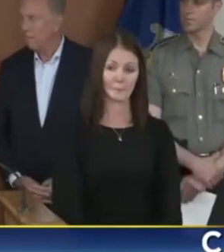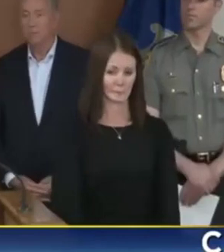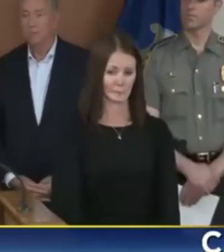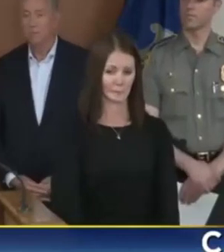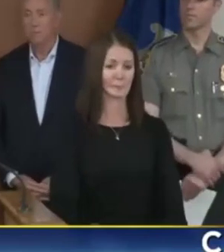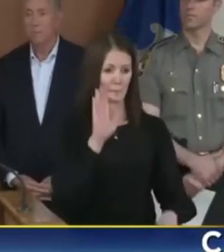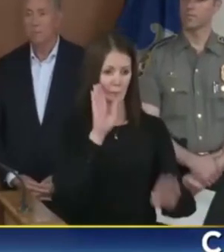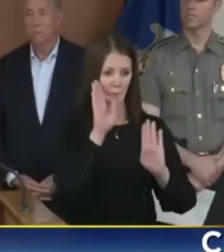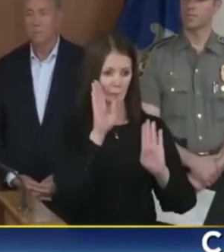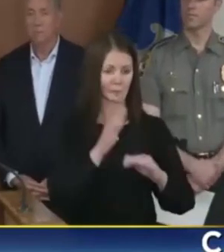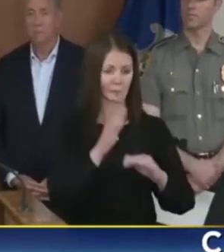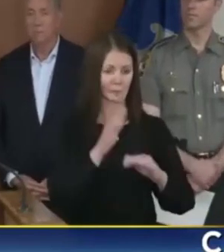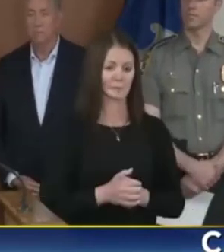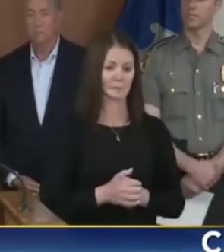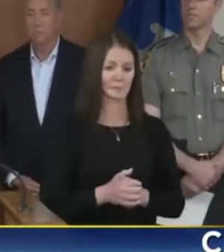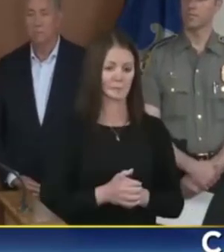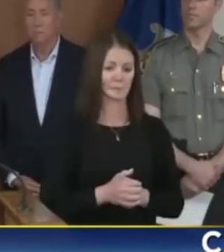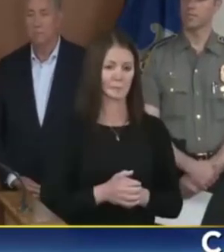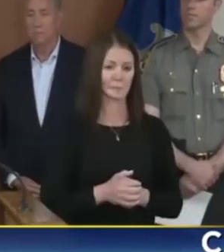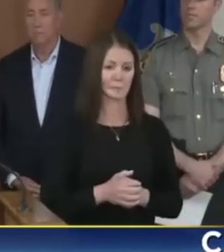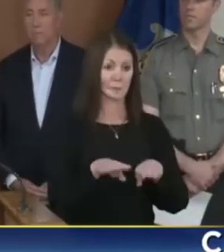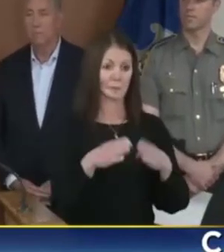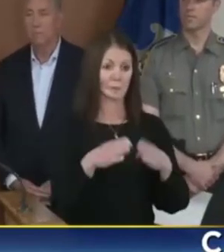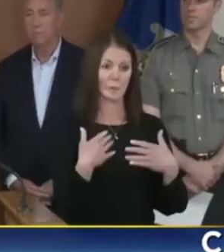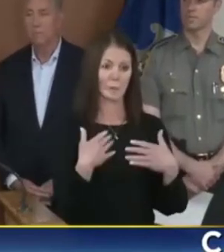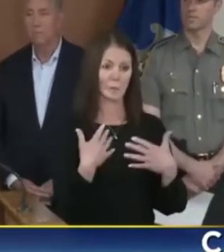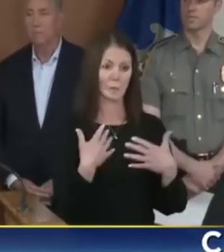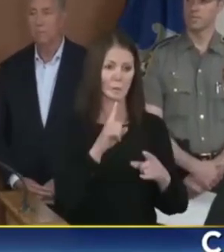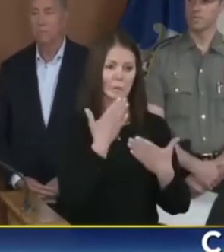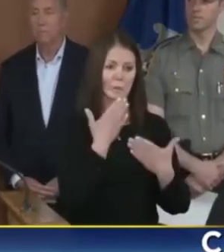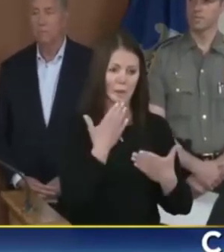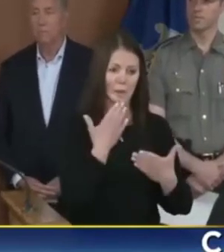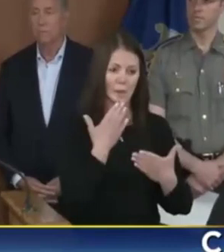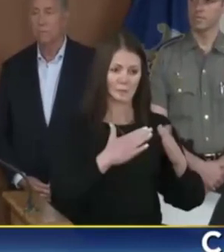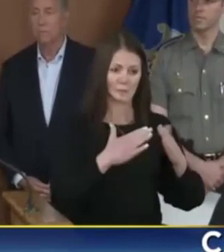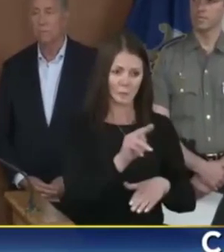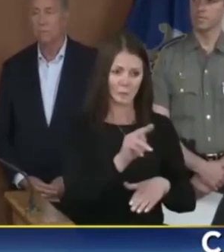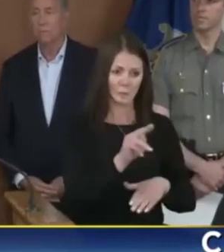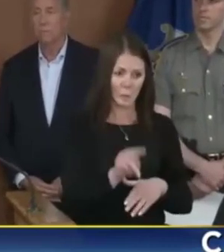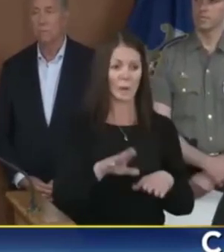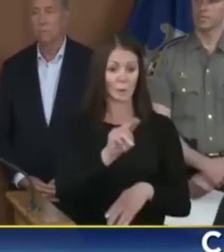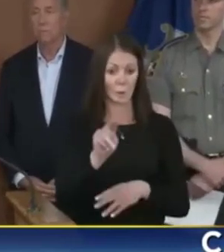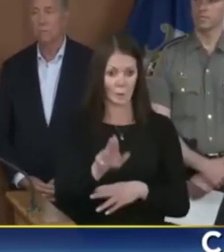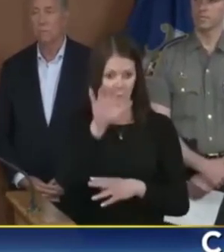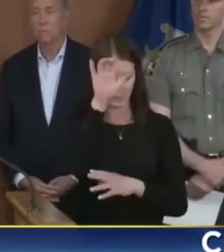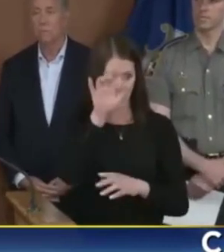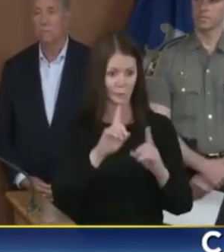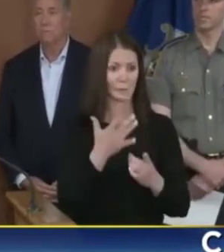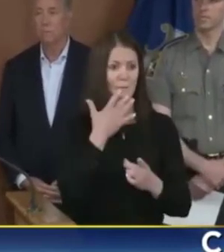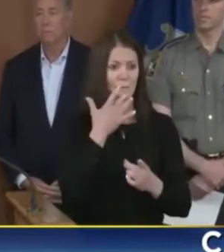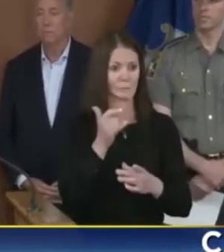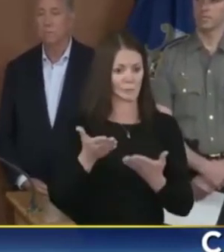Yep. Good afternoon. So I do want to thank first the City of Norwalk, the Norwalk Fire Department, which is stationed right